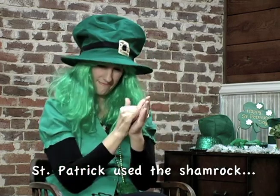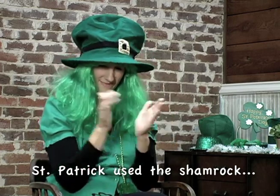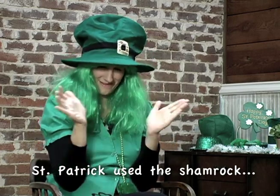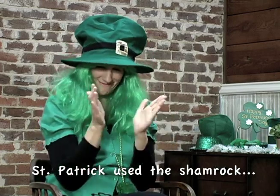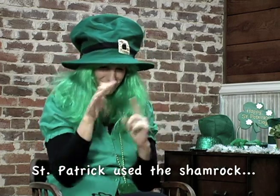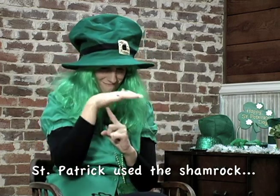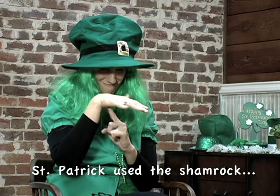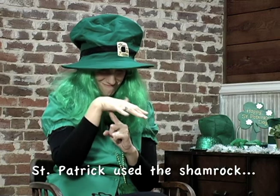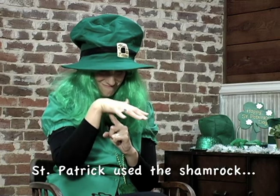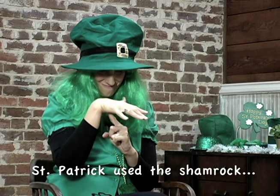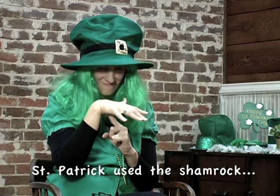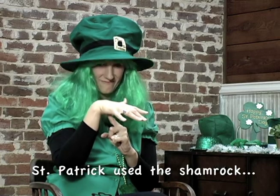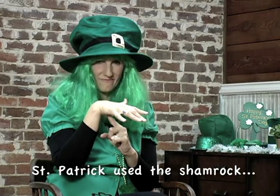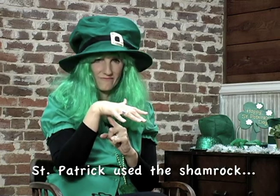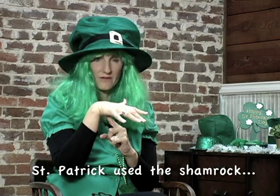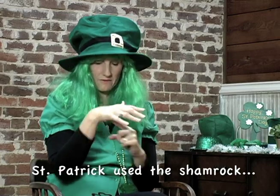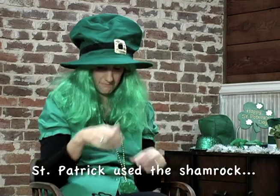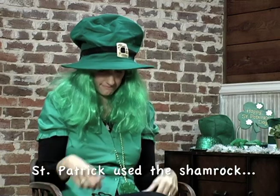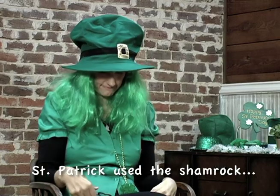he taught with that little leaf.